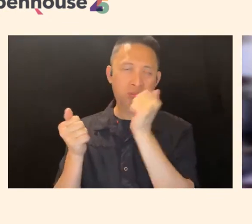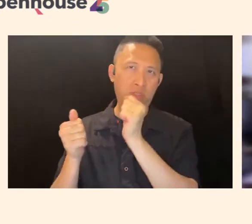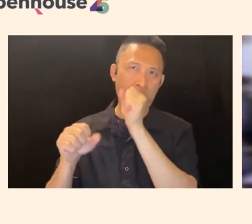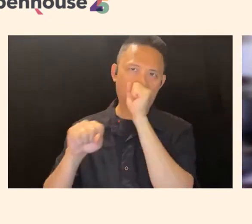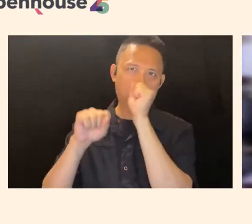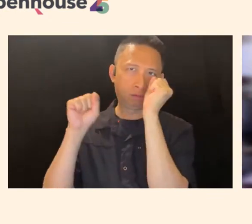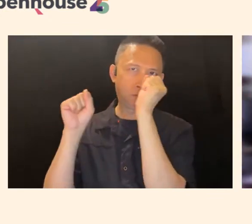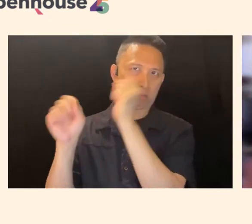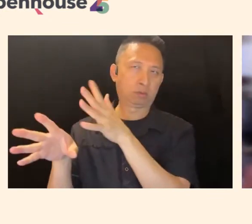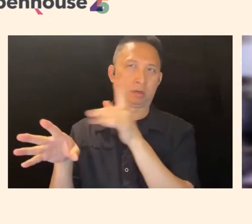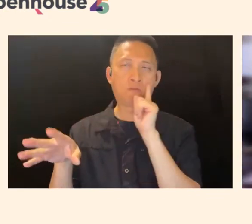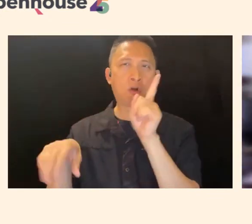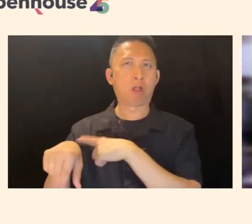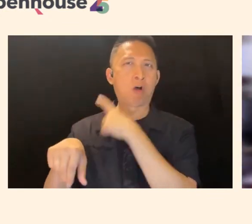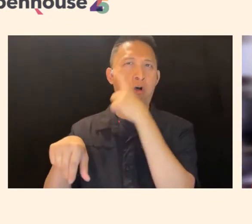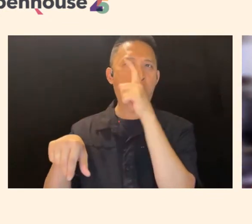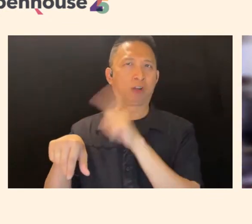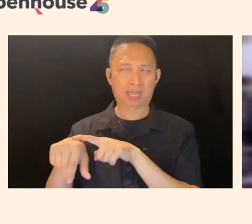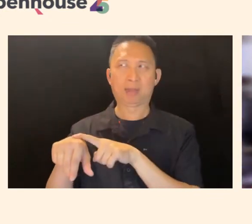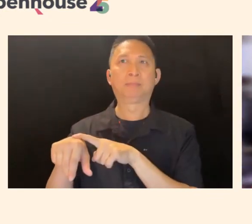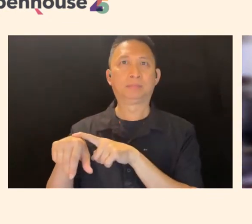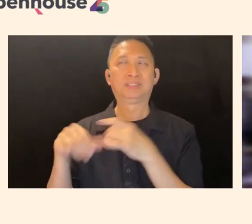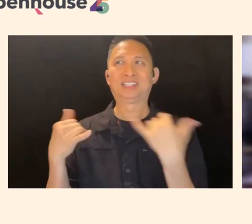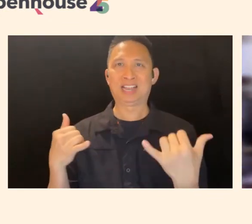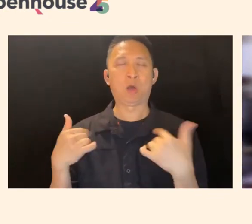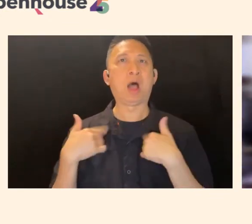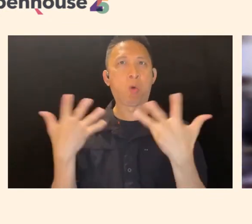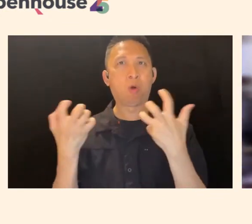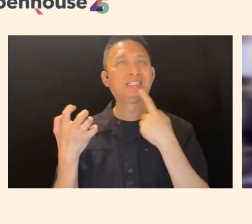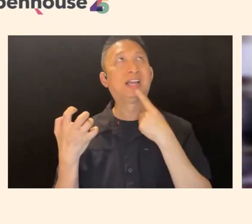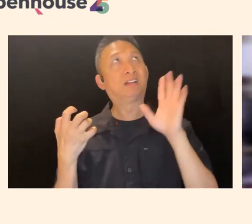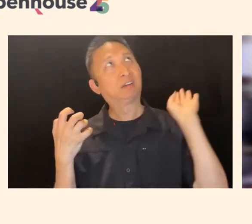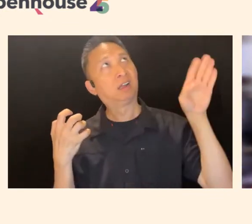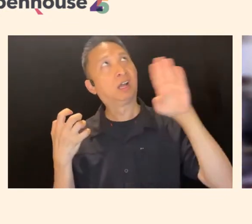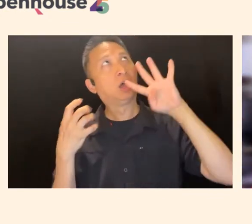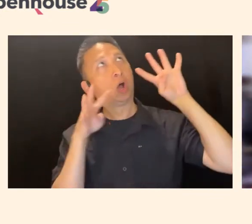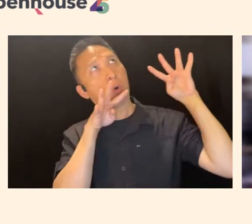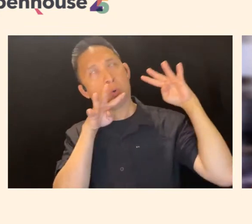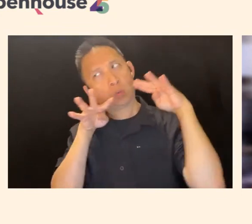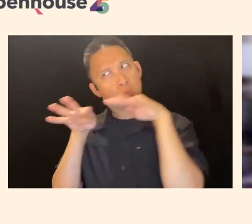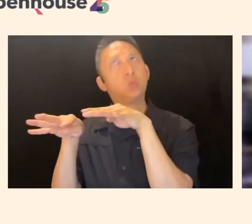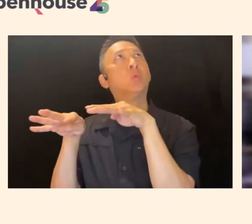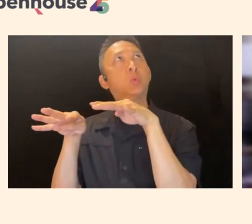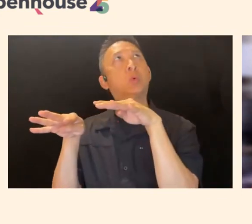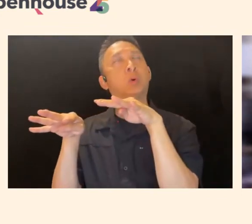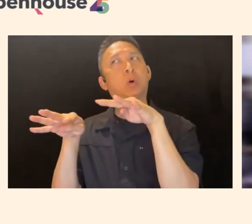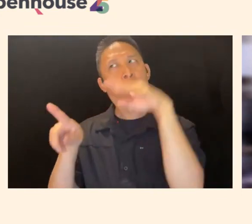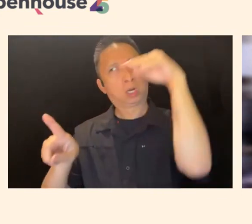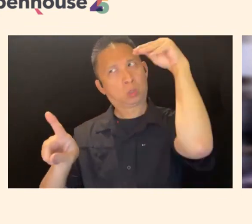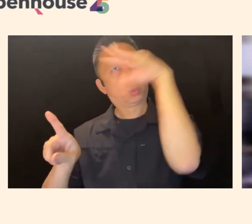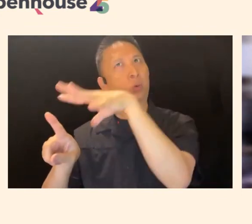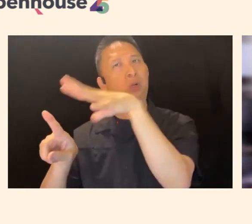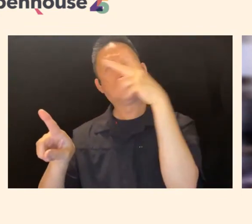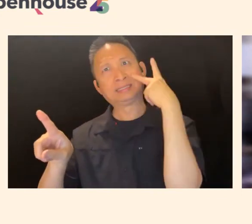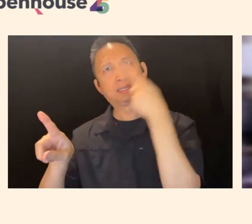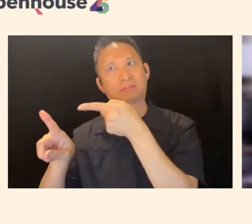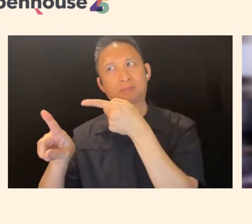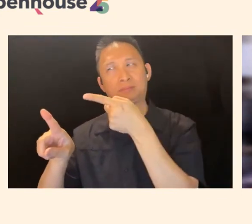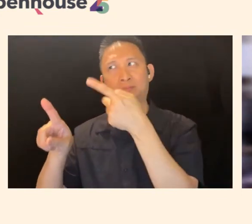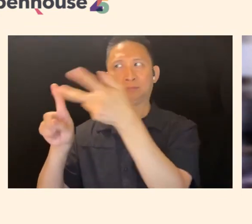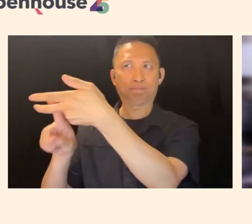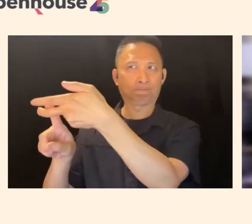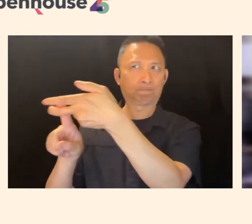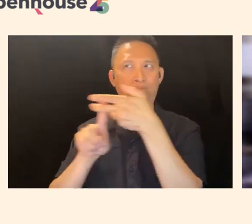down off the shelf and put them at the forefront. Because at the end of the day, it is on a